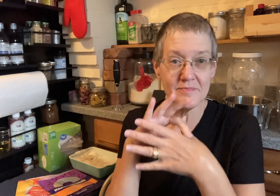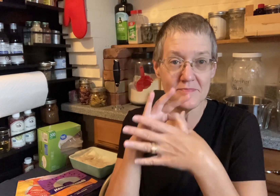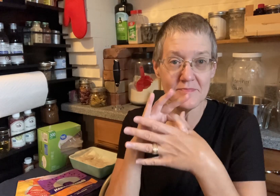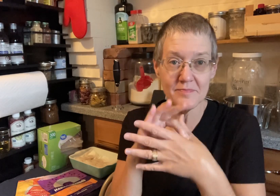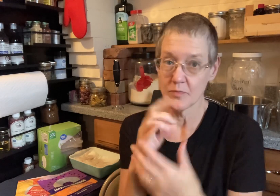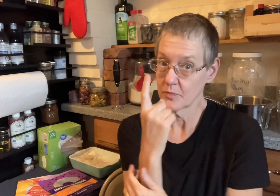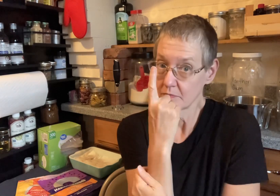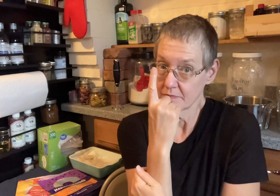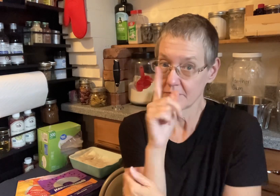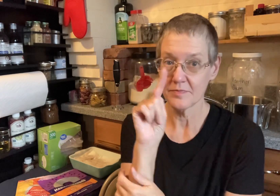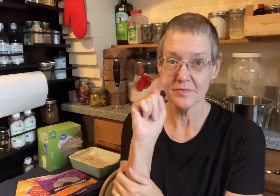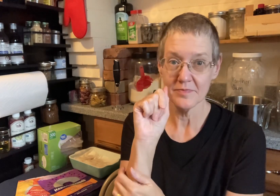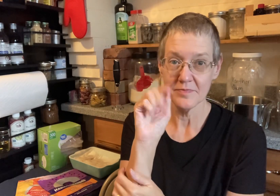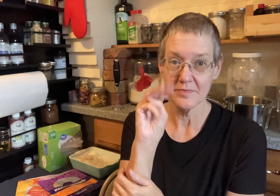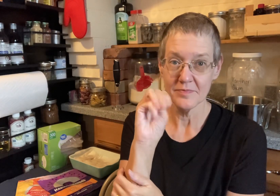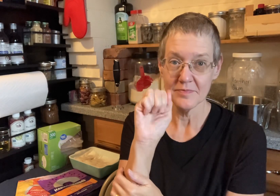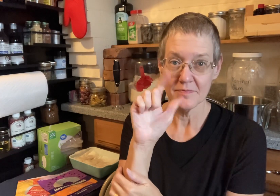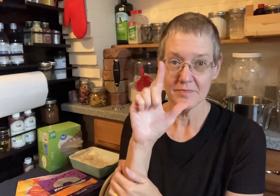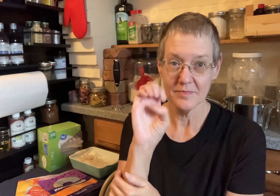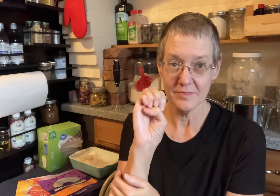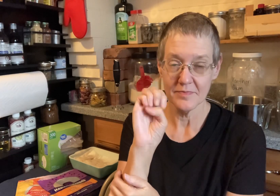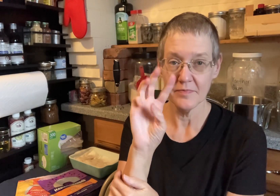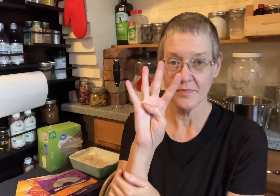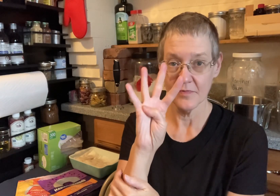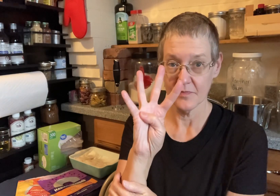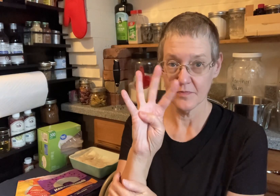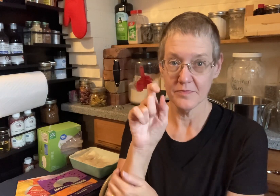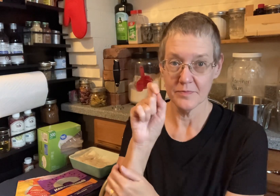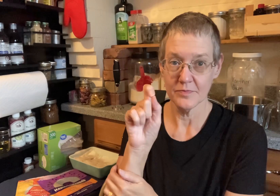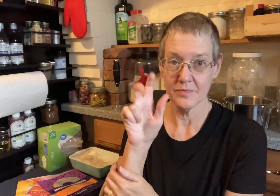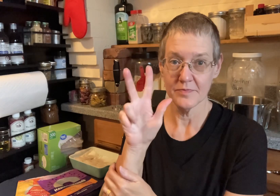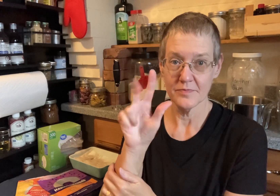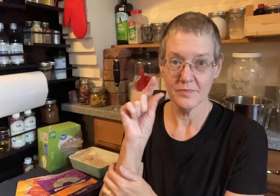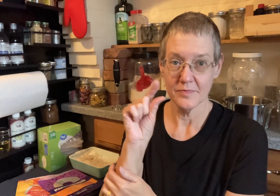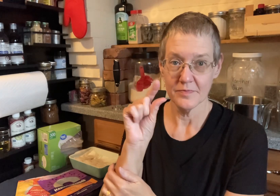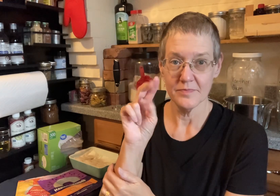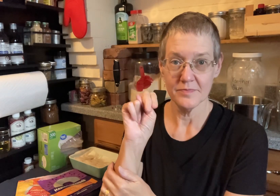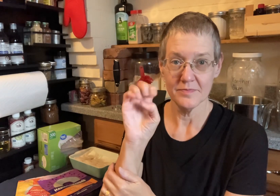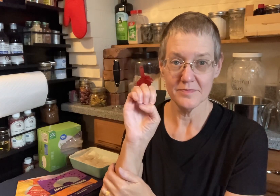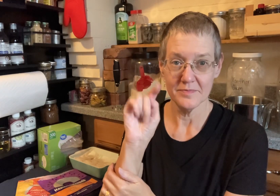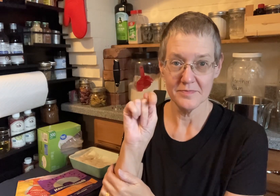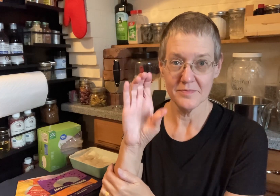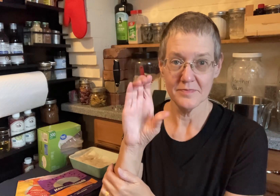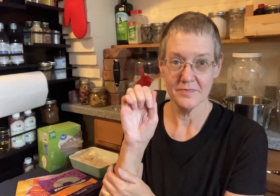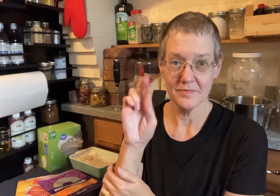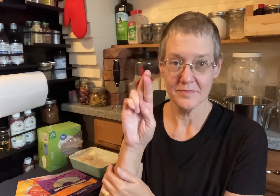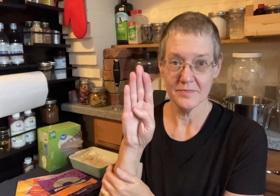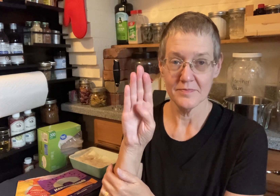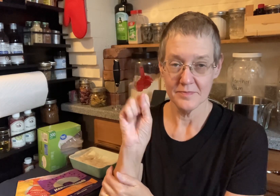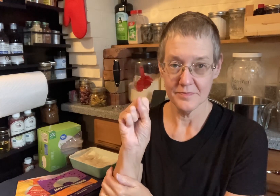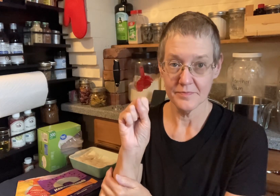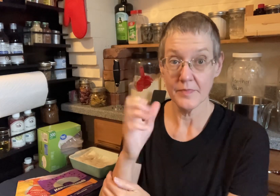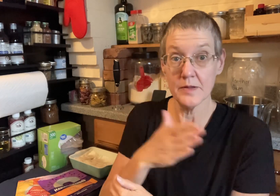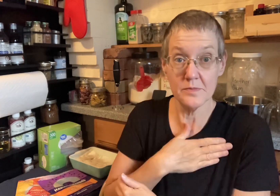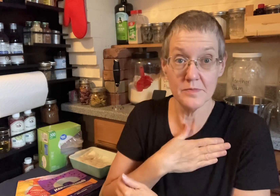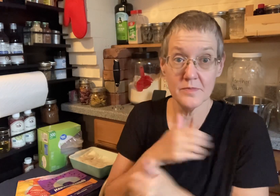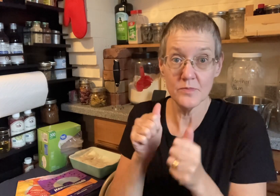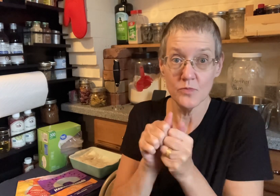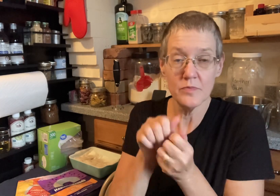Now, Dell's with taco meat is 4.3 net carbs for one tamale.